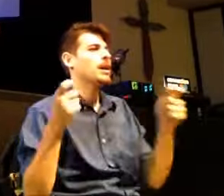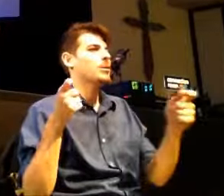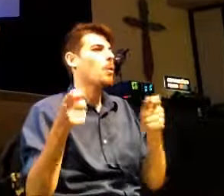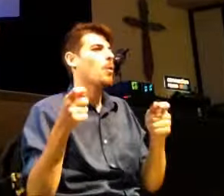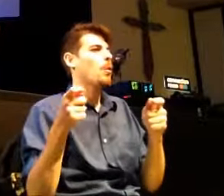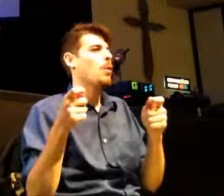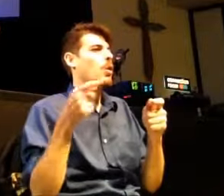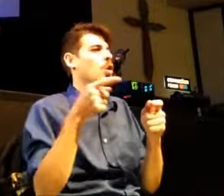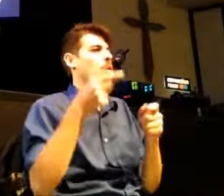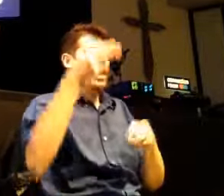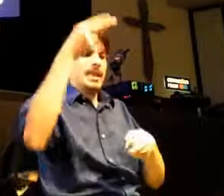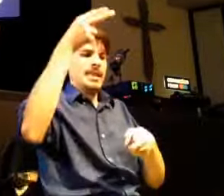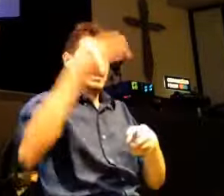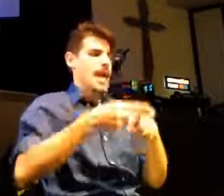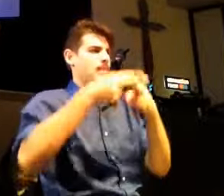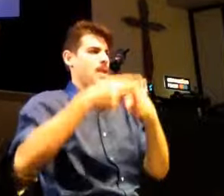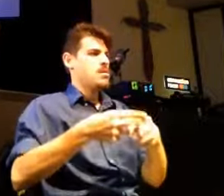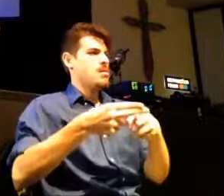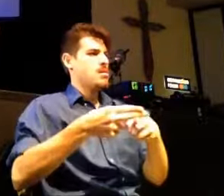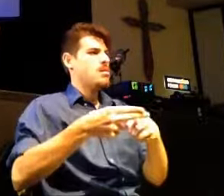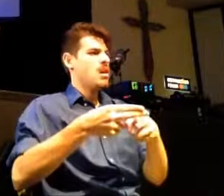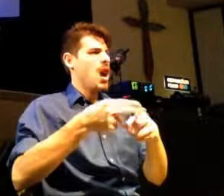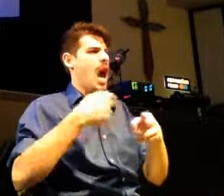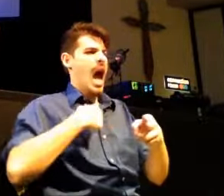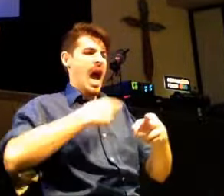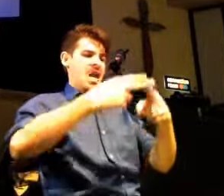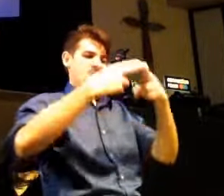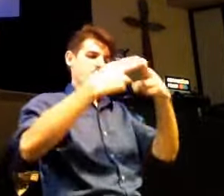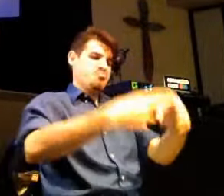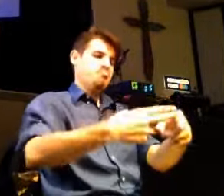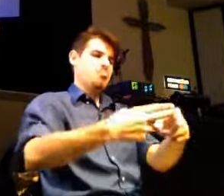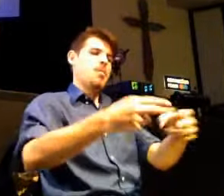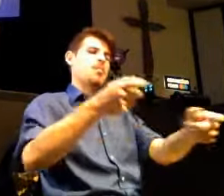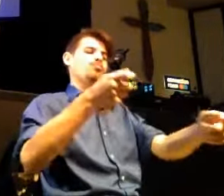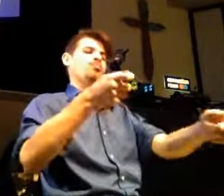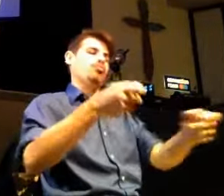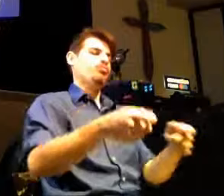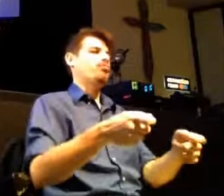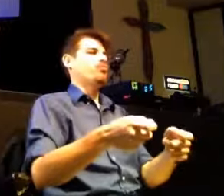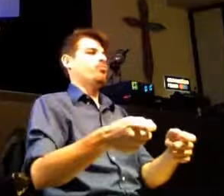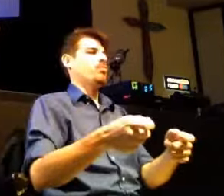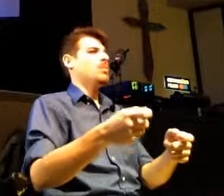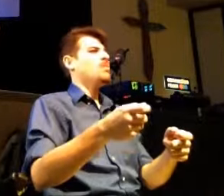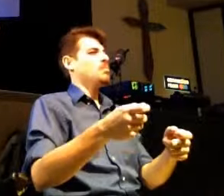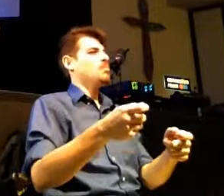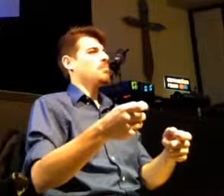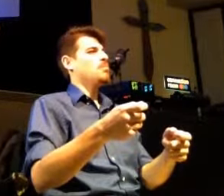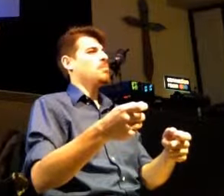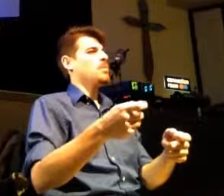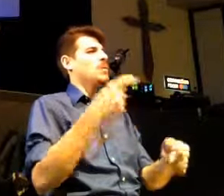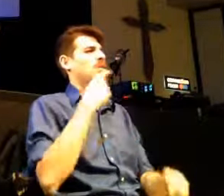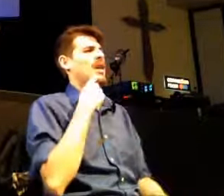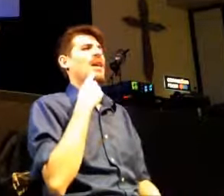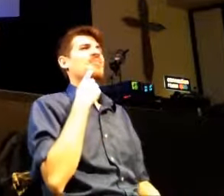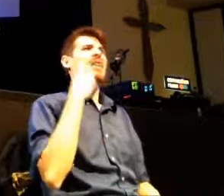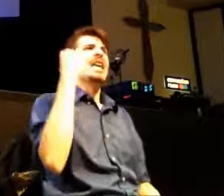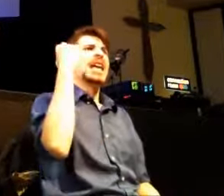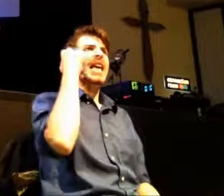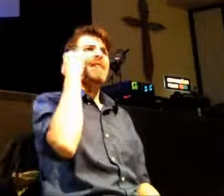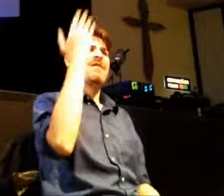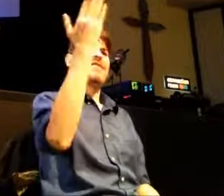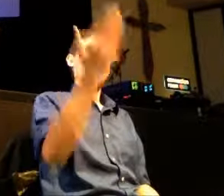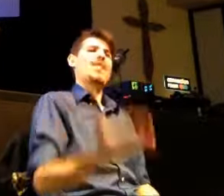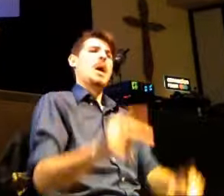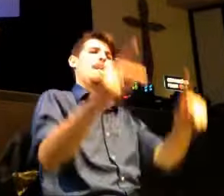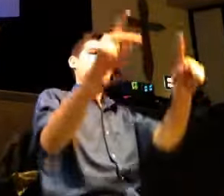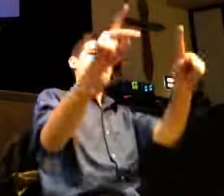those things and you can begin to say this, you know what? If so-and-so at work rejects me and gets mad at me,